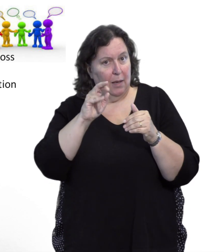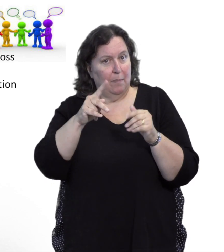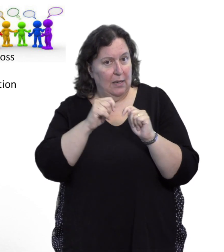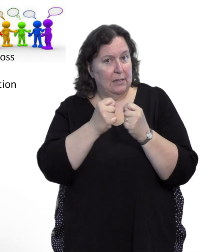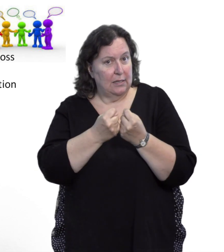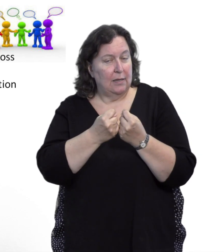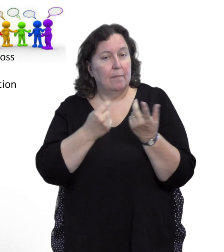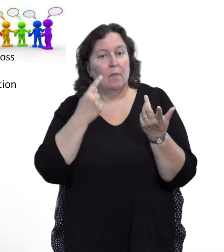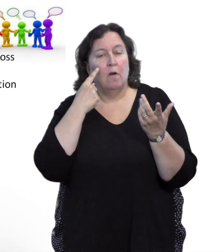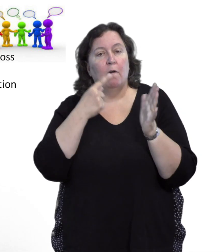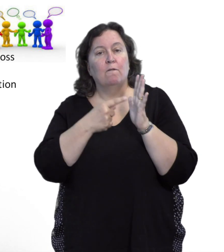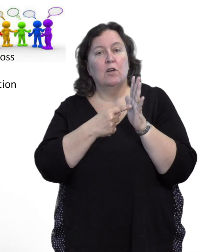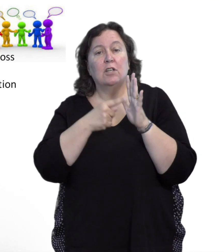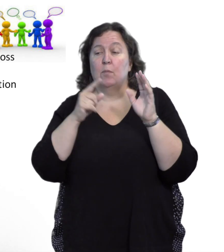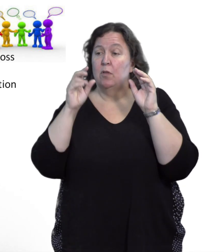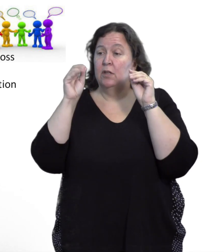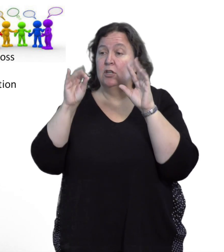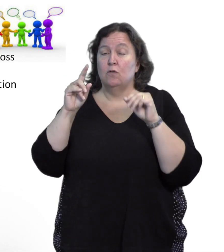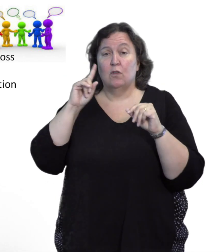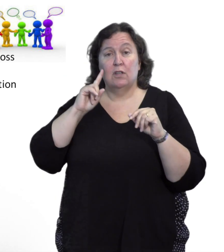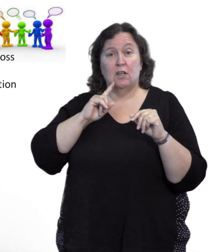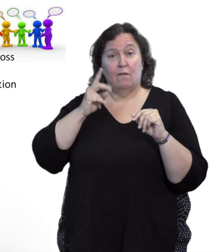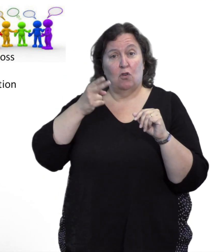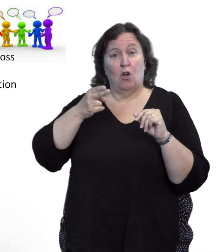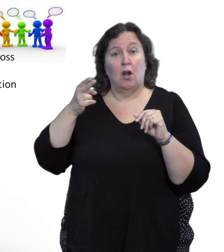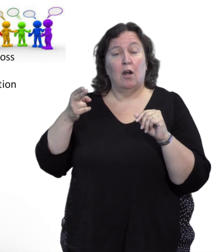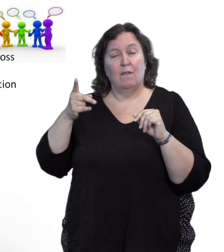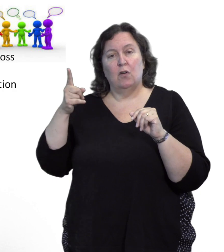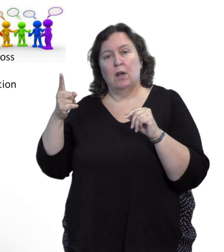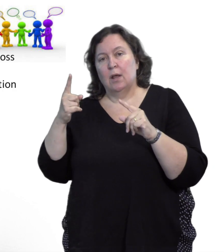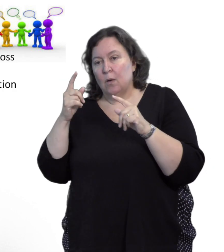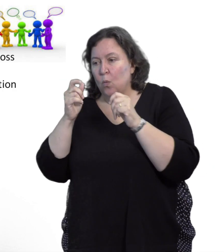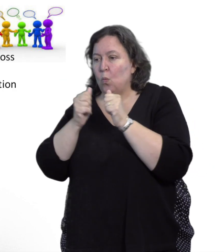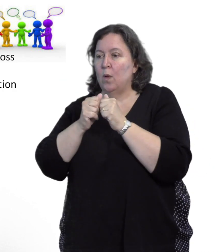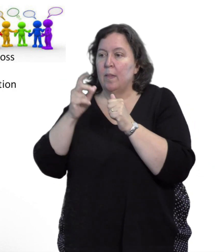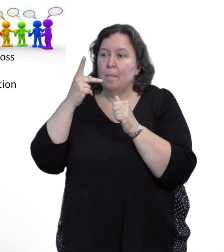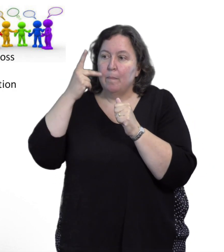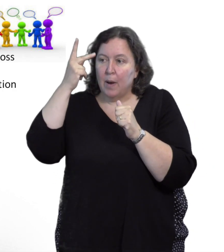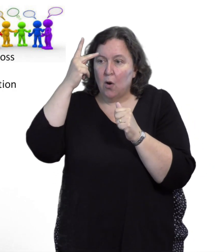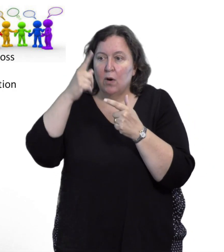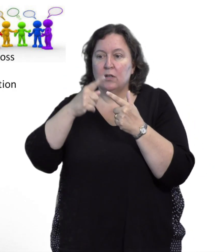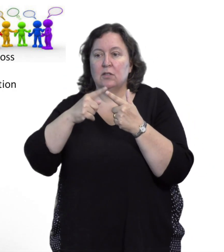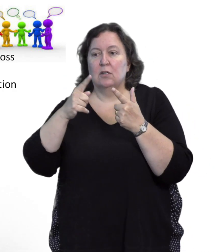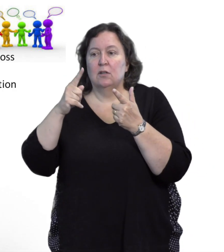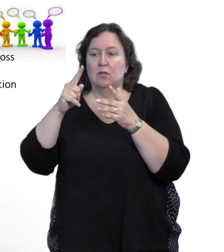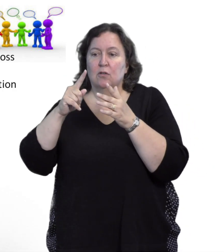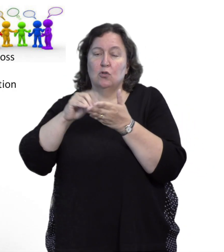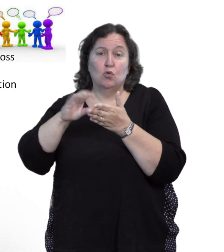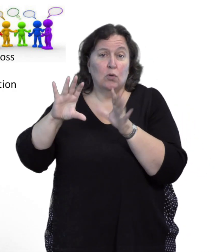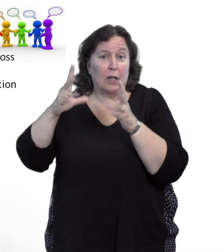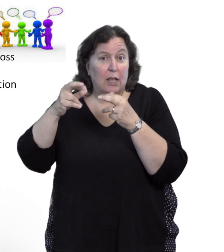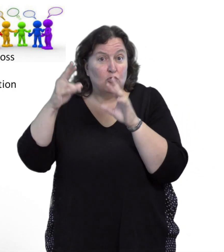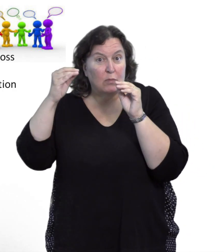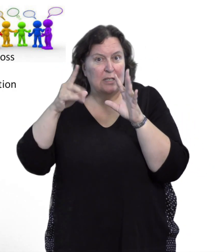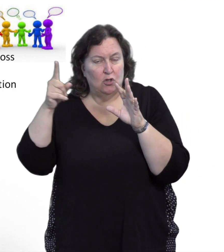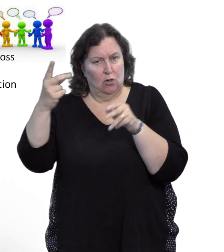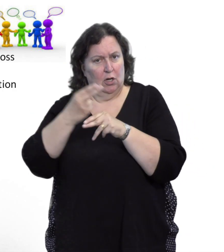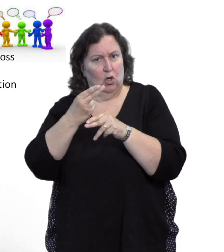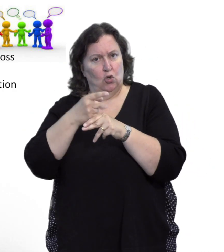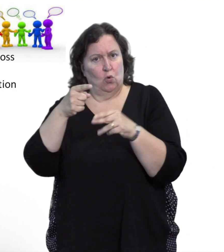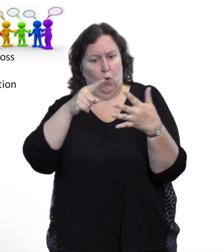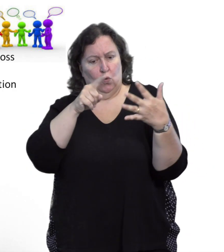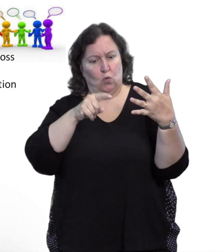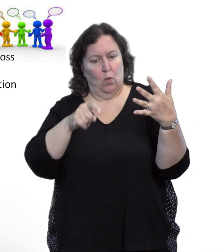example, the teacher for the deaf and hard of hearing, along with parents and the student's classroom teacher, can use the guide to help